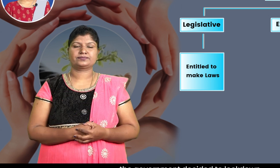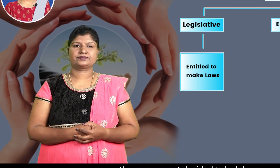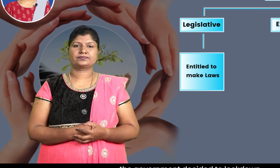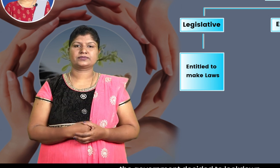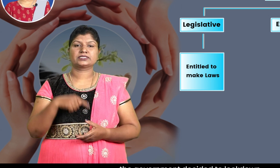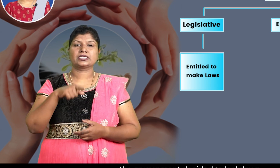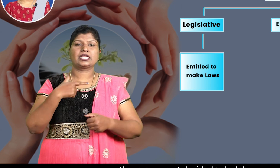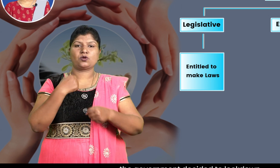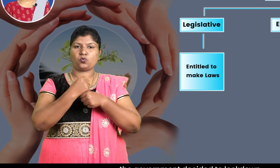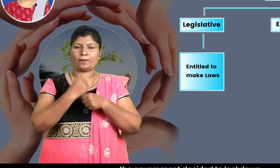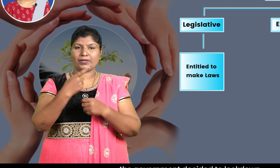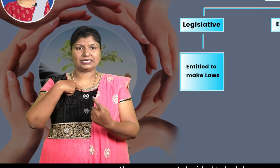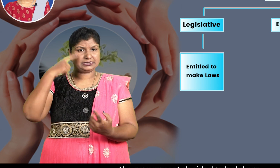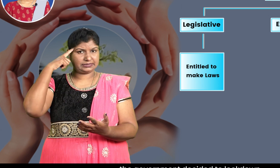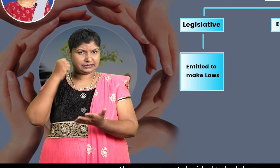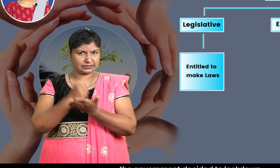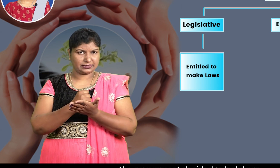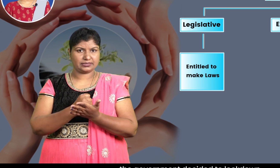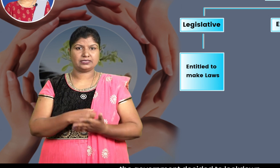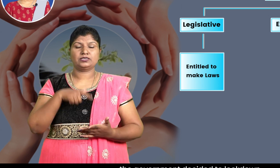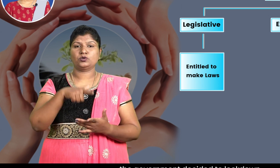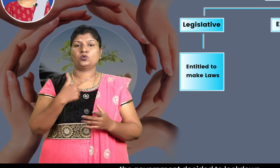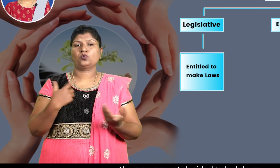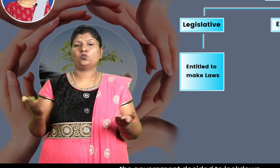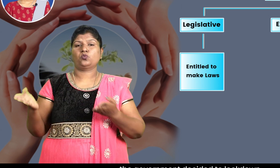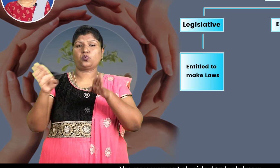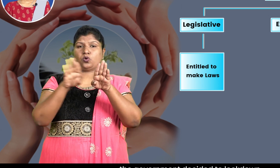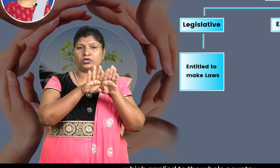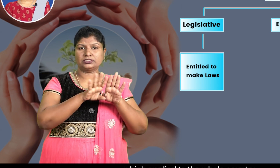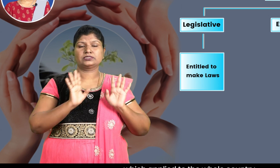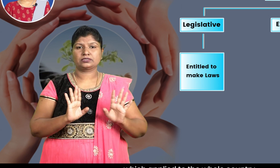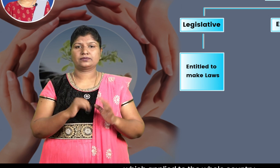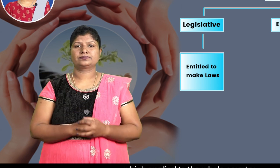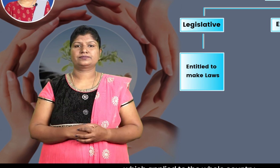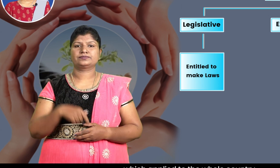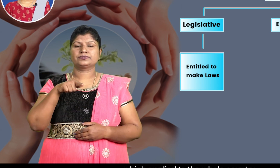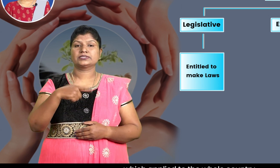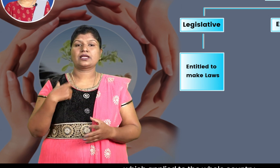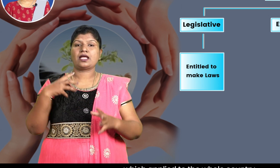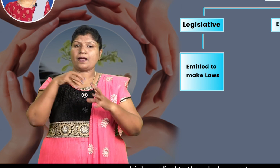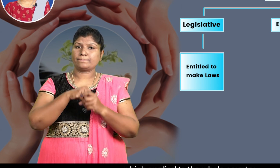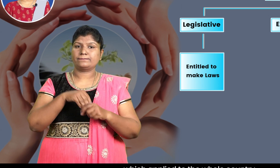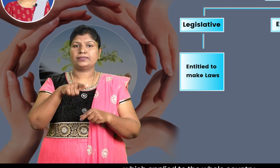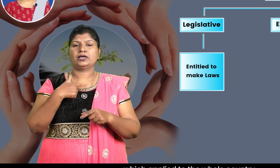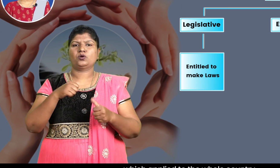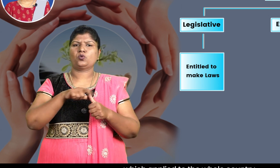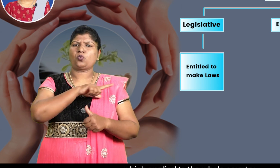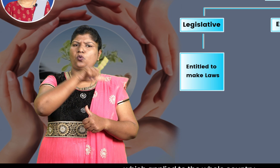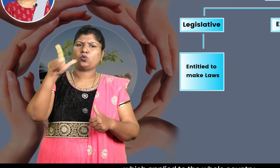the government decided to lock down, which was applied to the whole